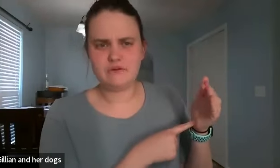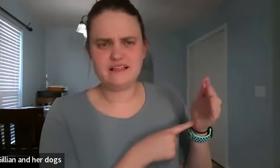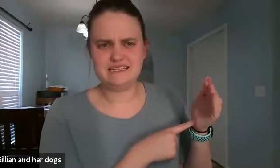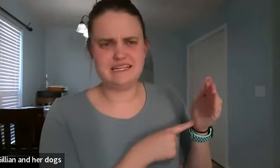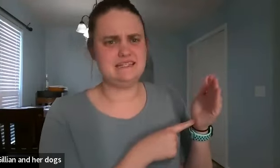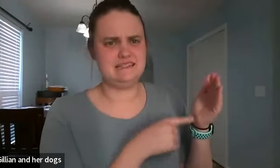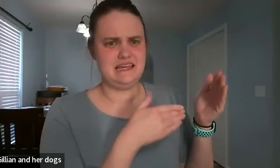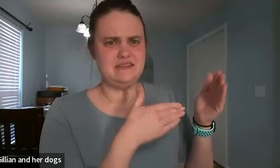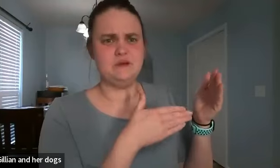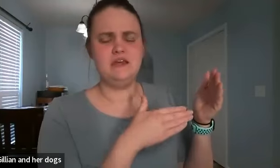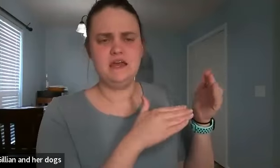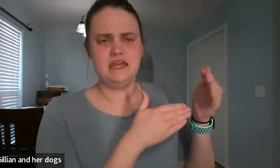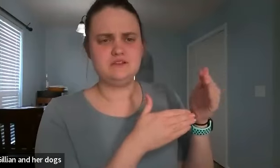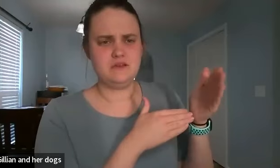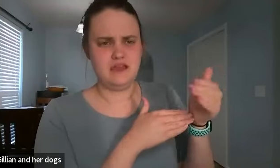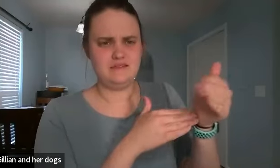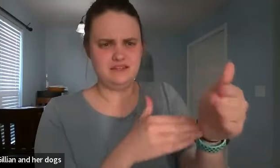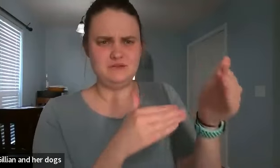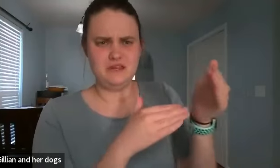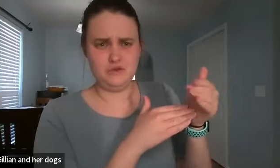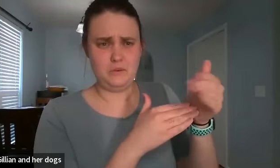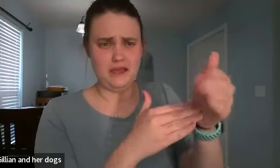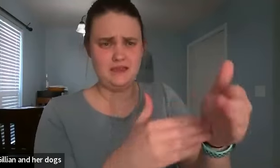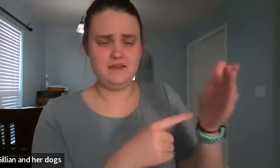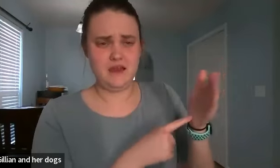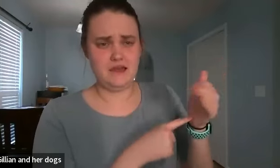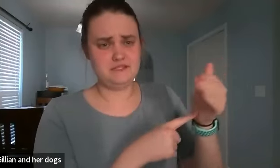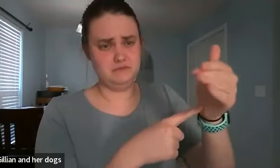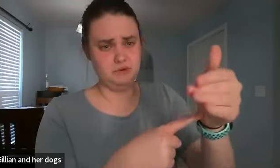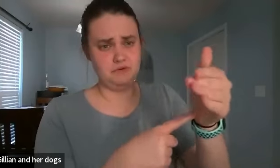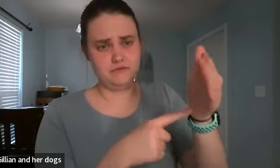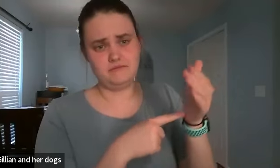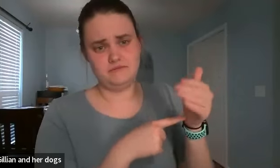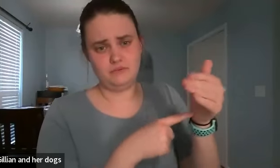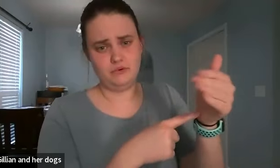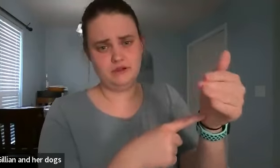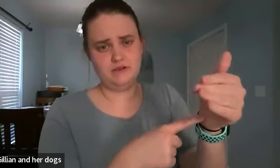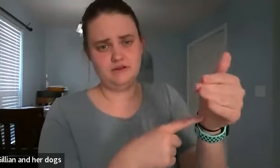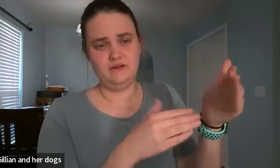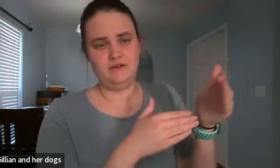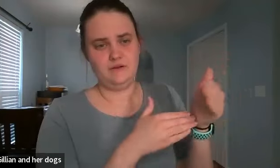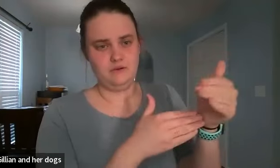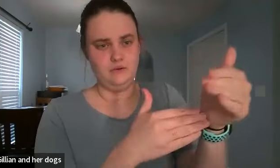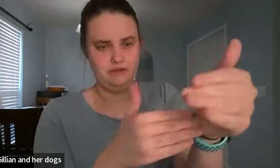realize I didn't say this, but it's okay. Like doing either way. I've seen both. Pointer or a whole